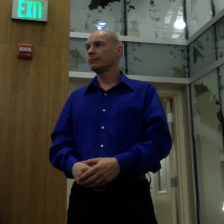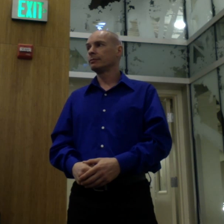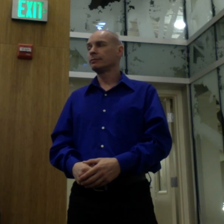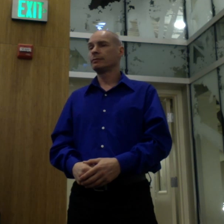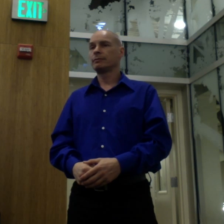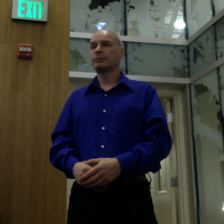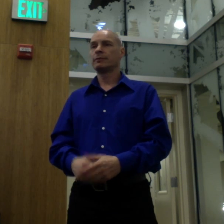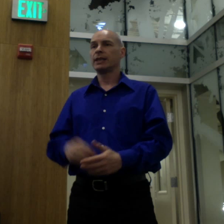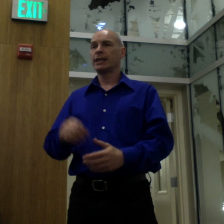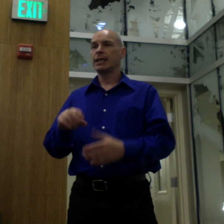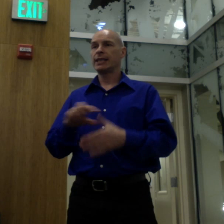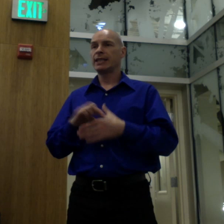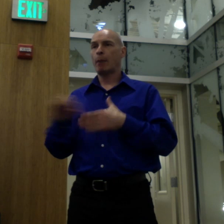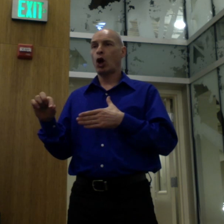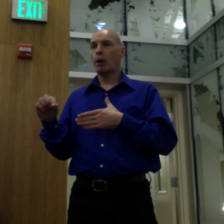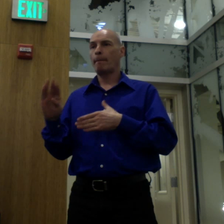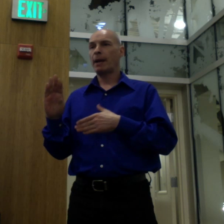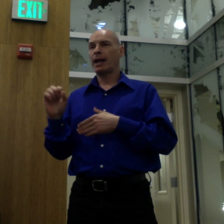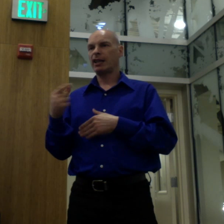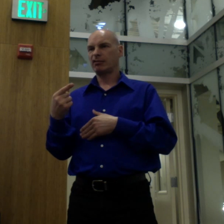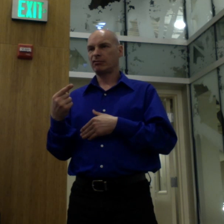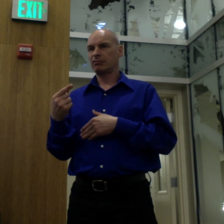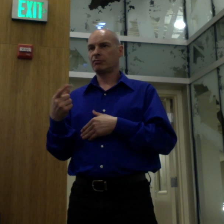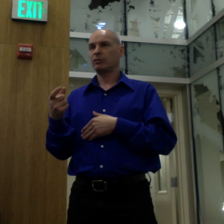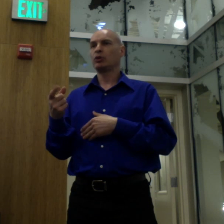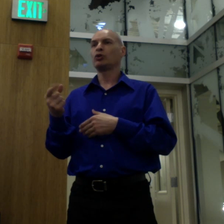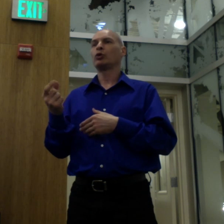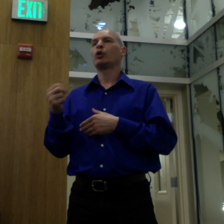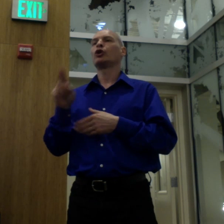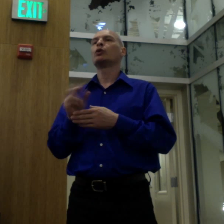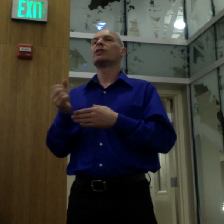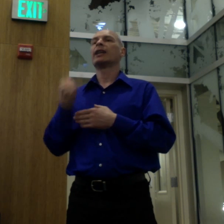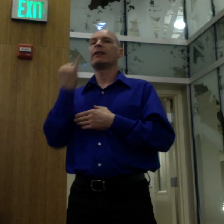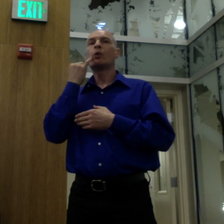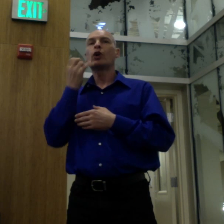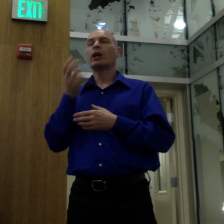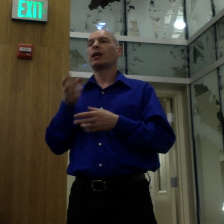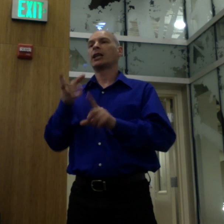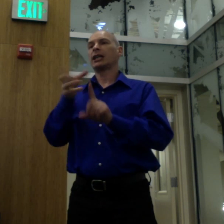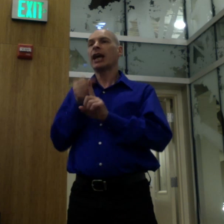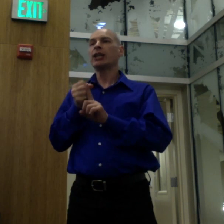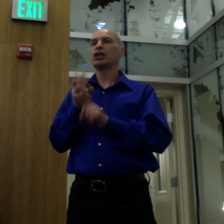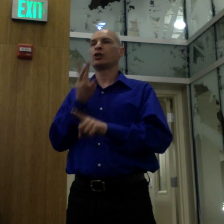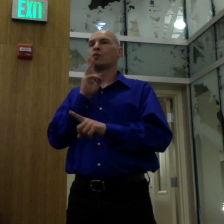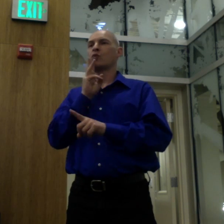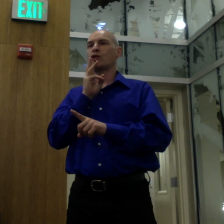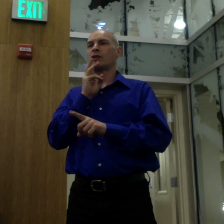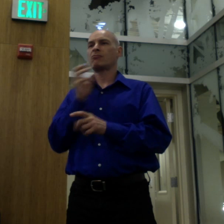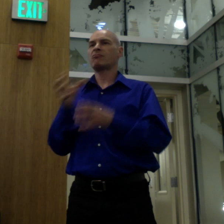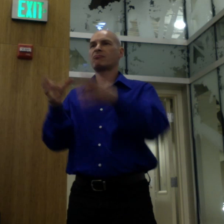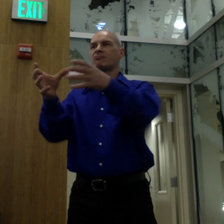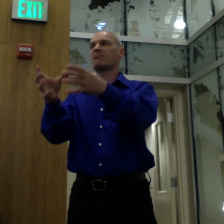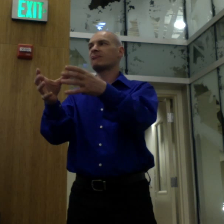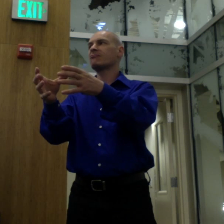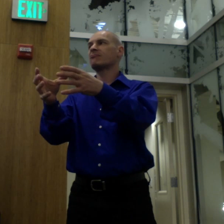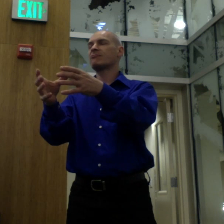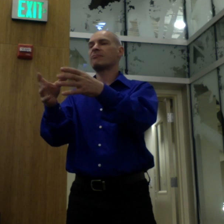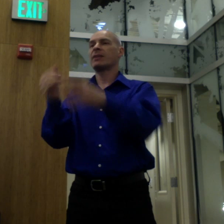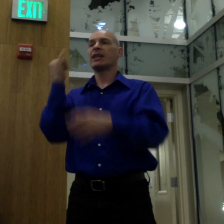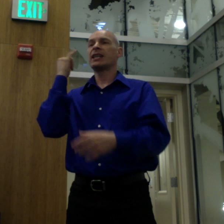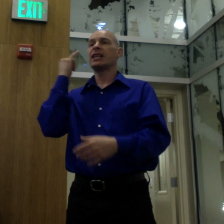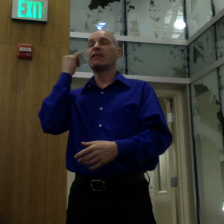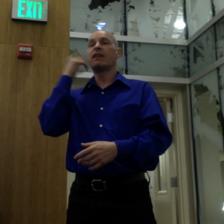first I have a Ziploc bag, which I can use to catch water if necessary. In case I forget something, a